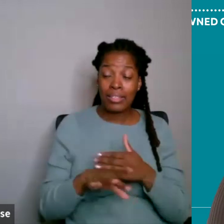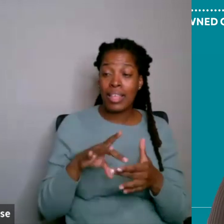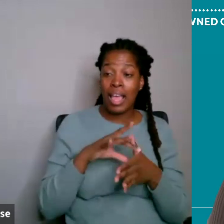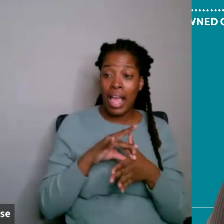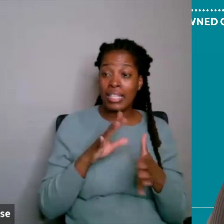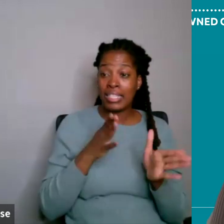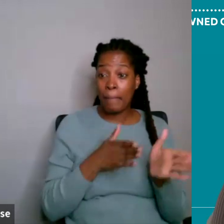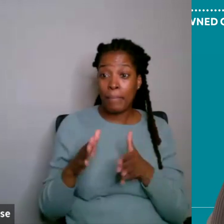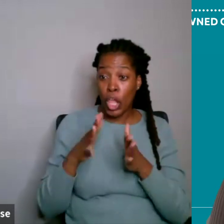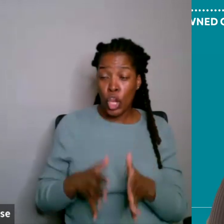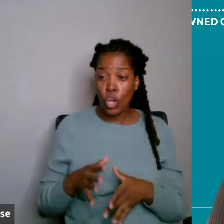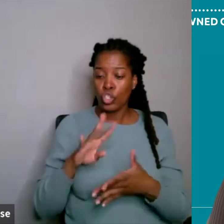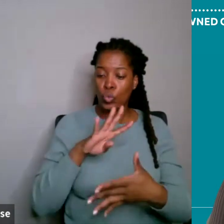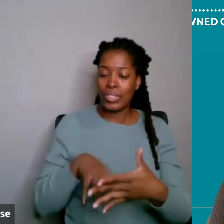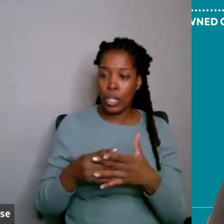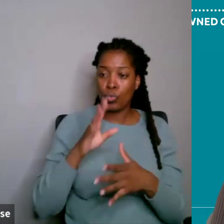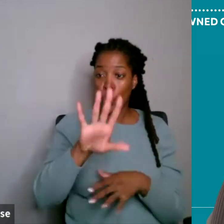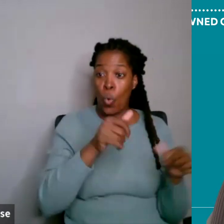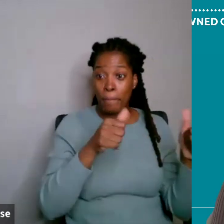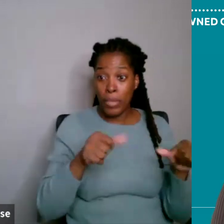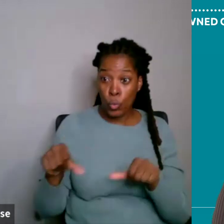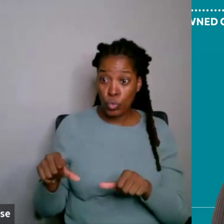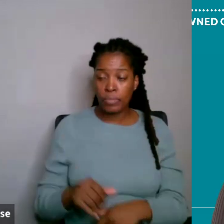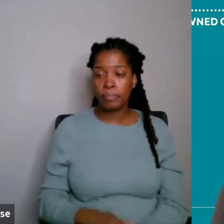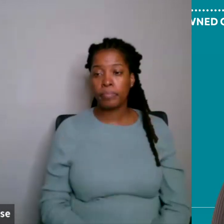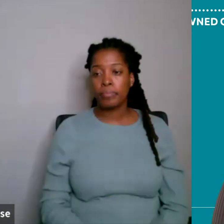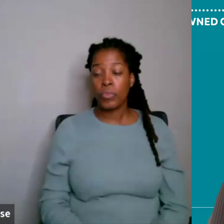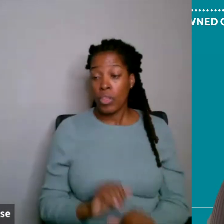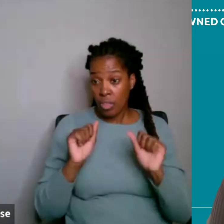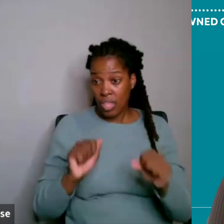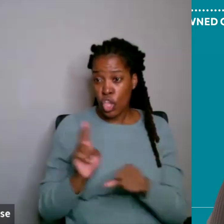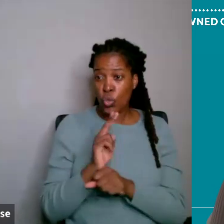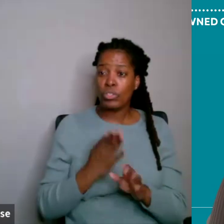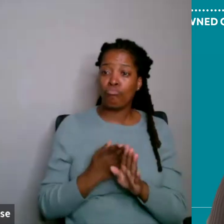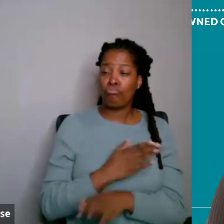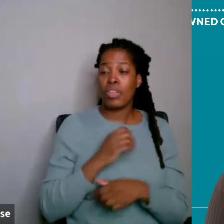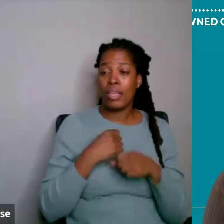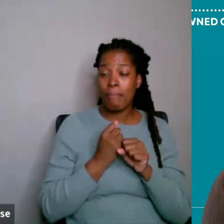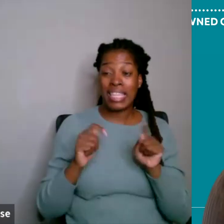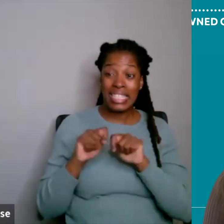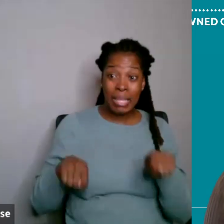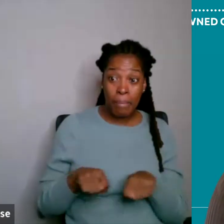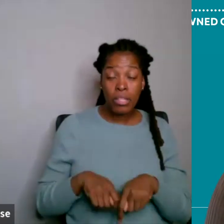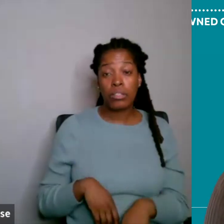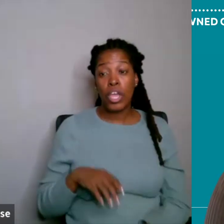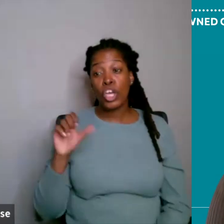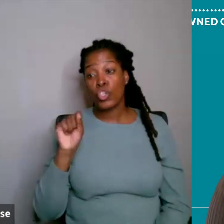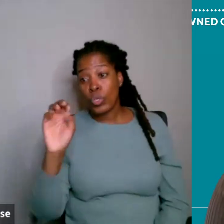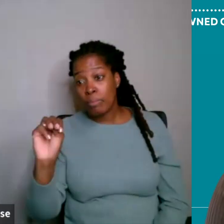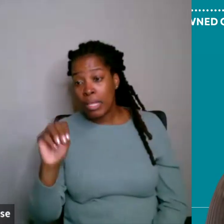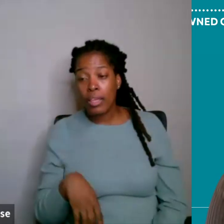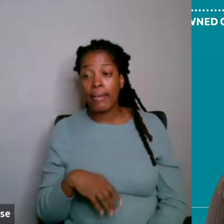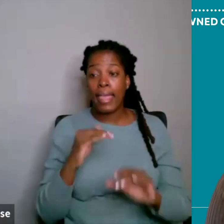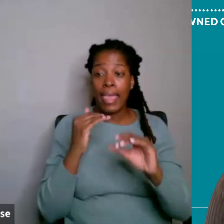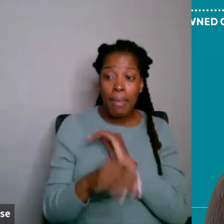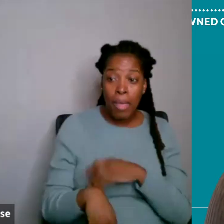actually schedule posts. You can use pre-made templates for social media, for email, for even your traditional or print